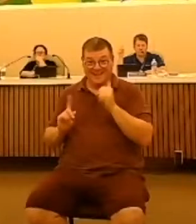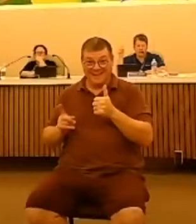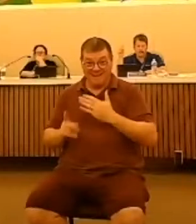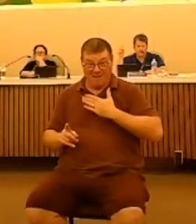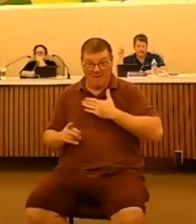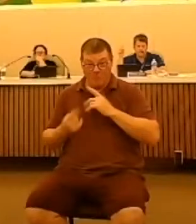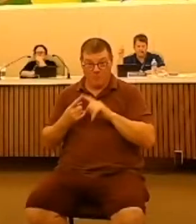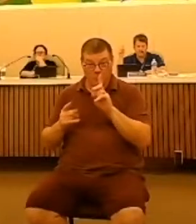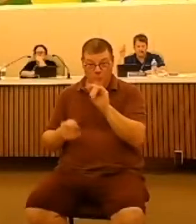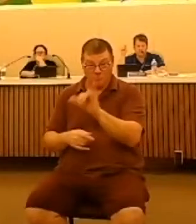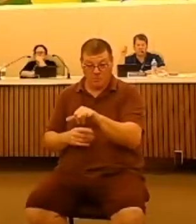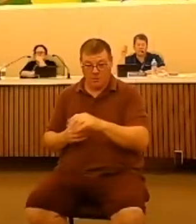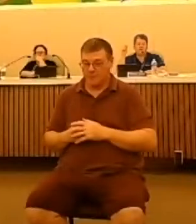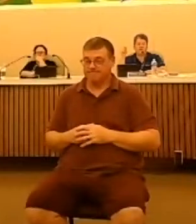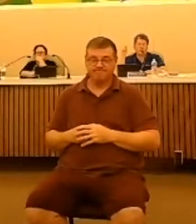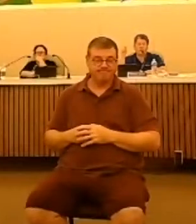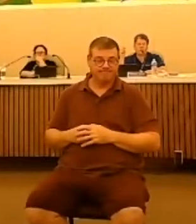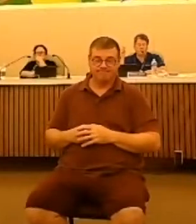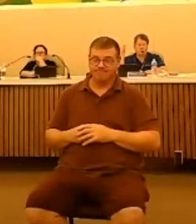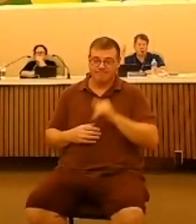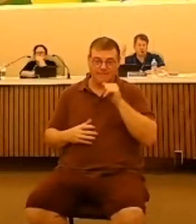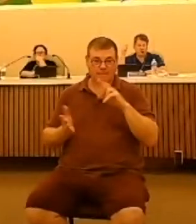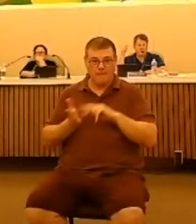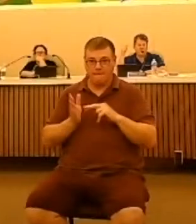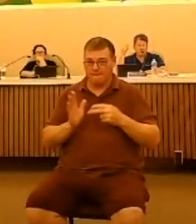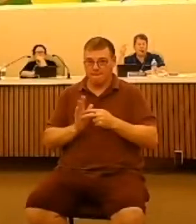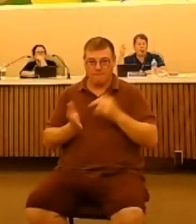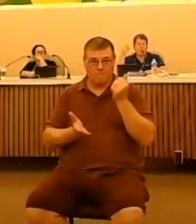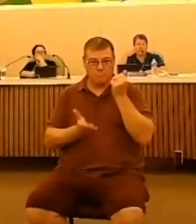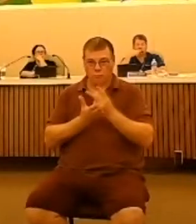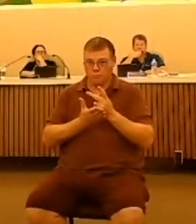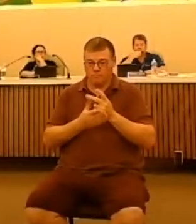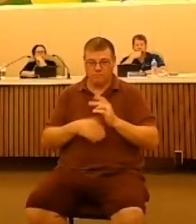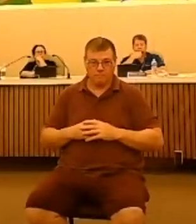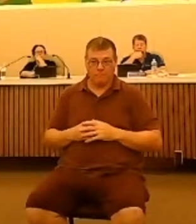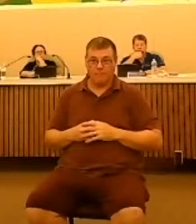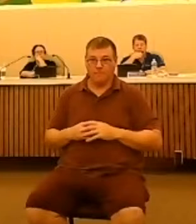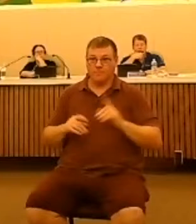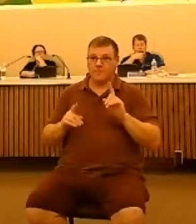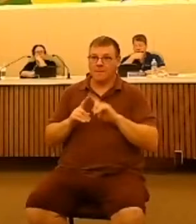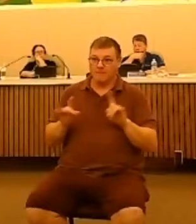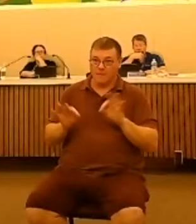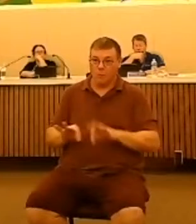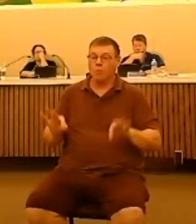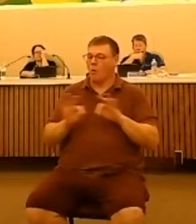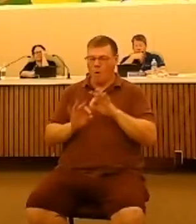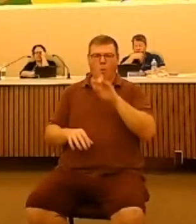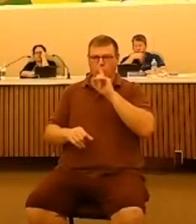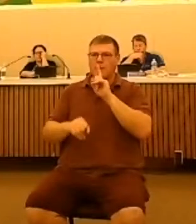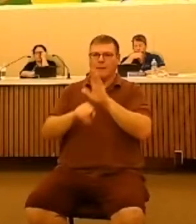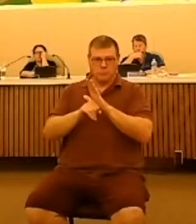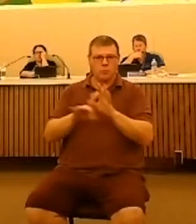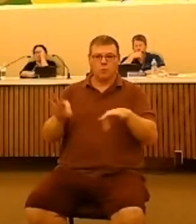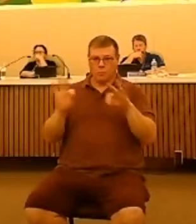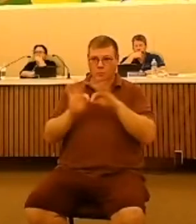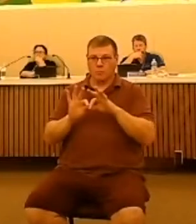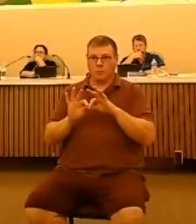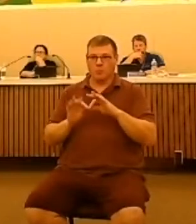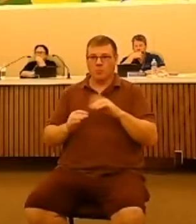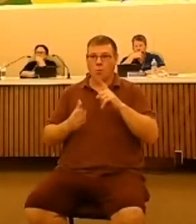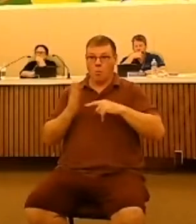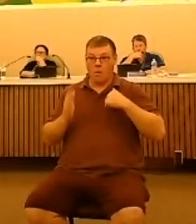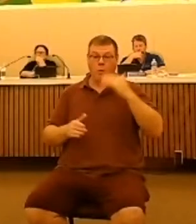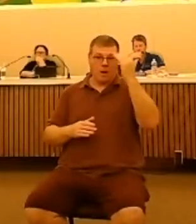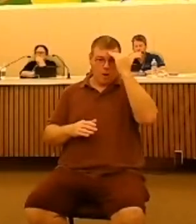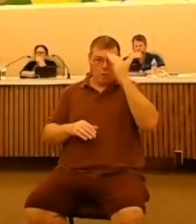to do that, Mhm. it doesn't necessarily mean it can happen. But it's worth an Oh, exploration. it's absolutely worth To looking into. relieve what we know is going to